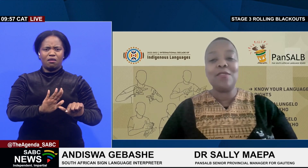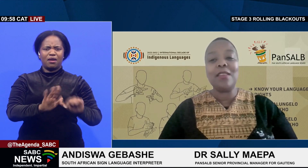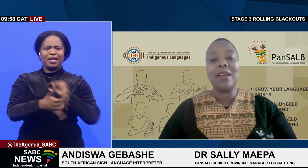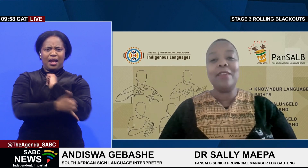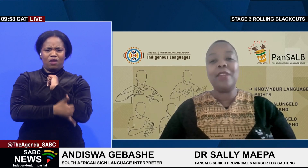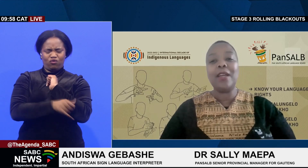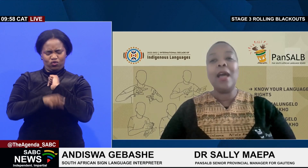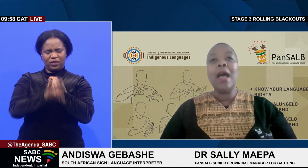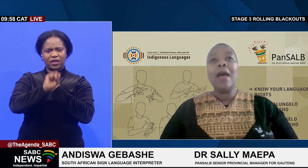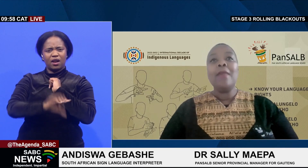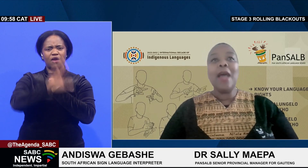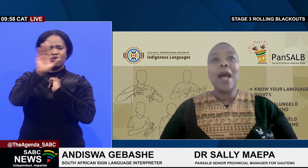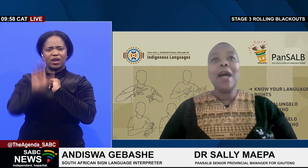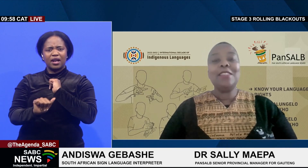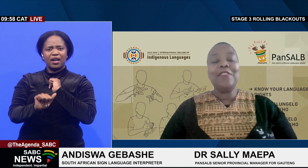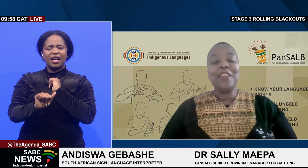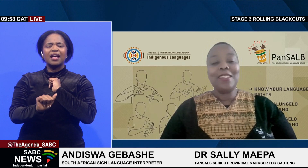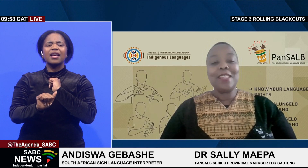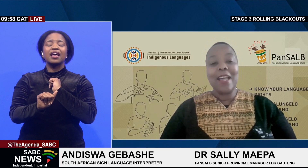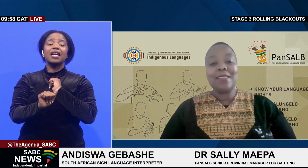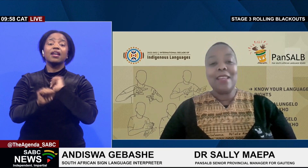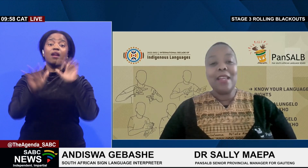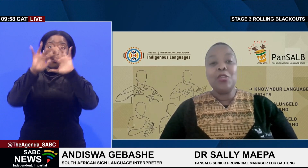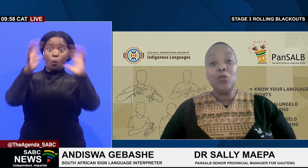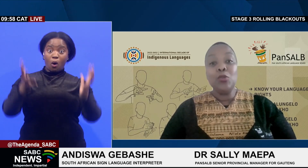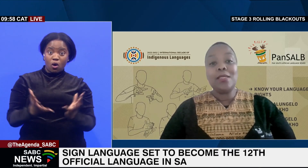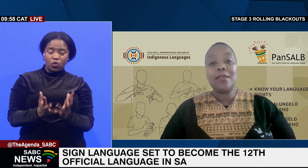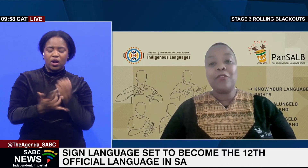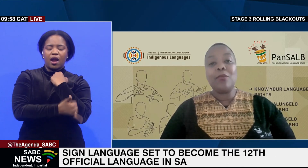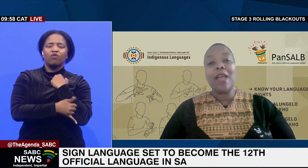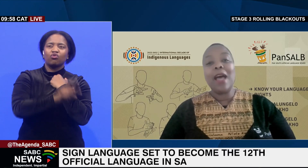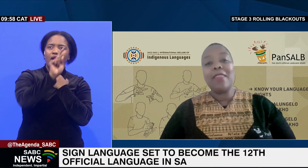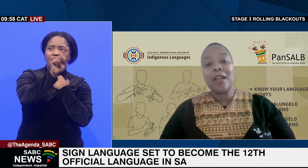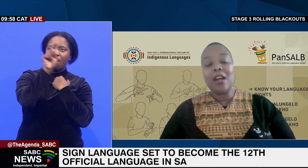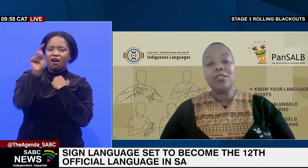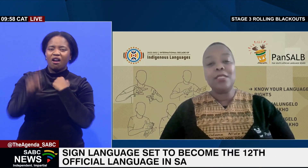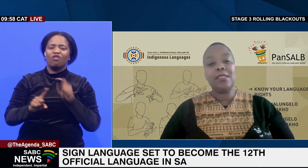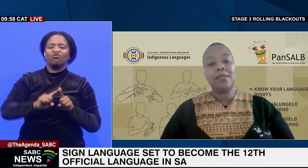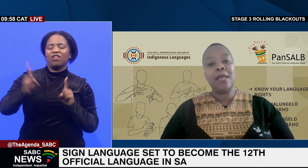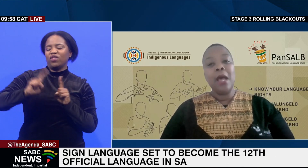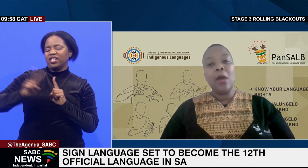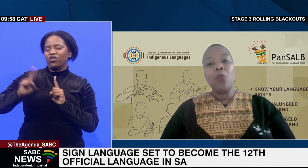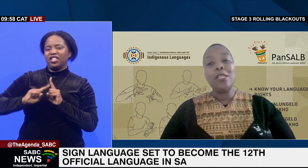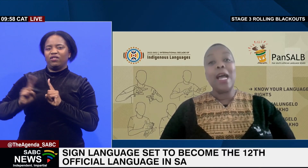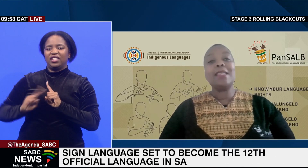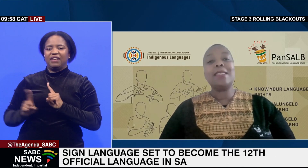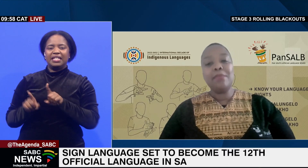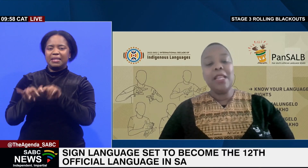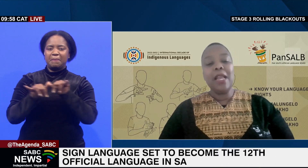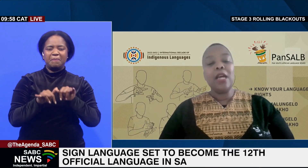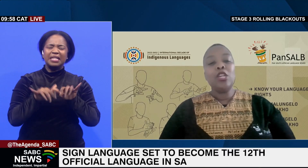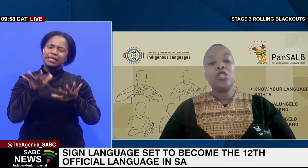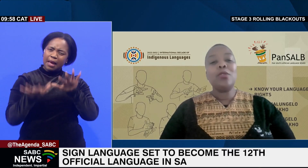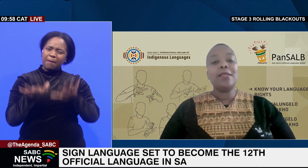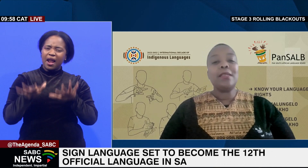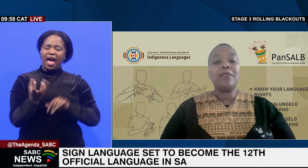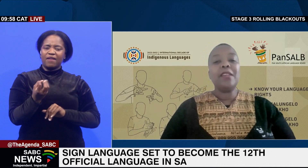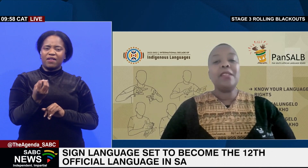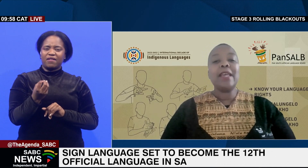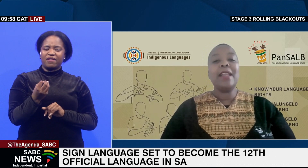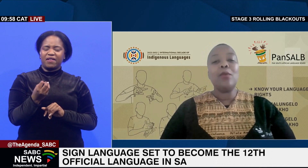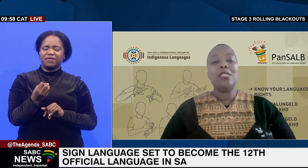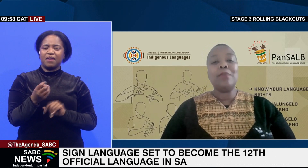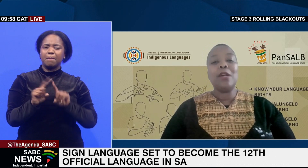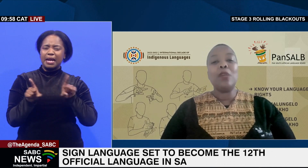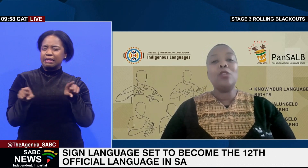country of South Africa. There are different signs that are used from the other countries which are similar to the South African